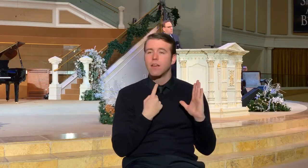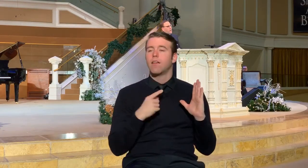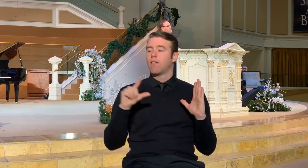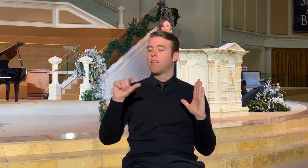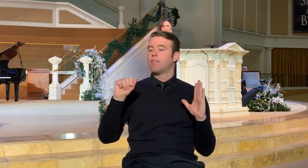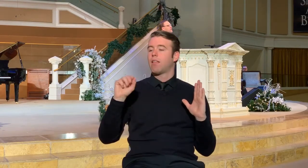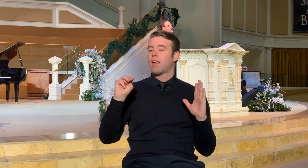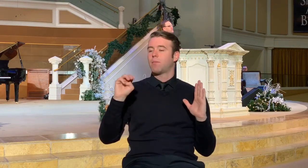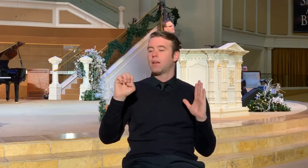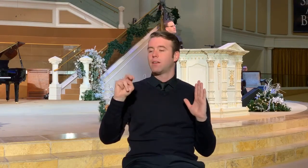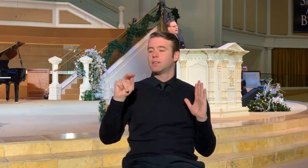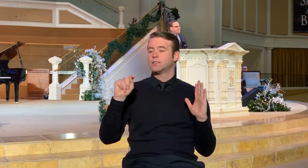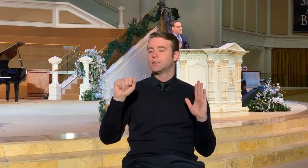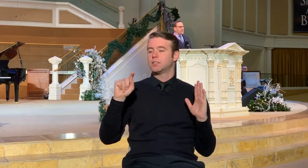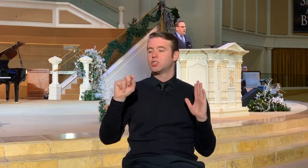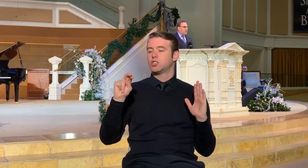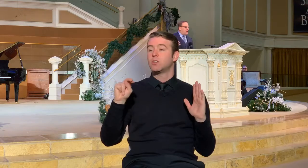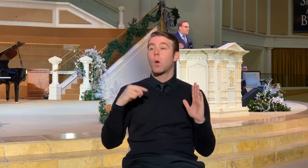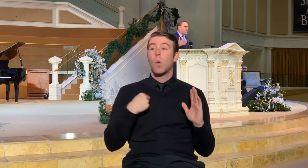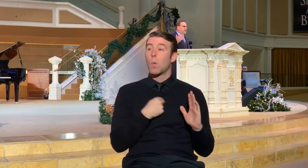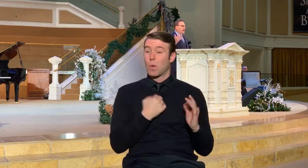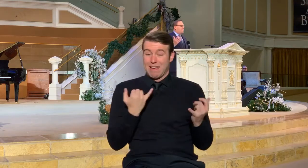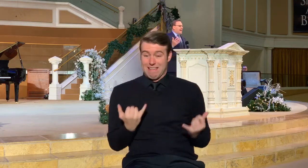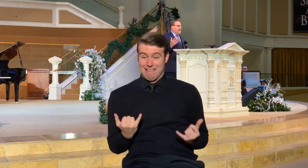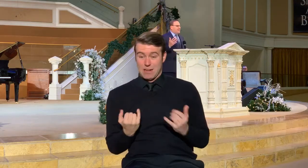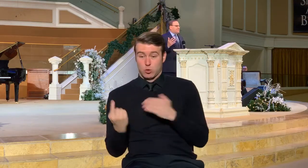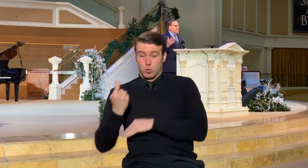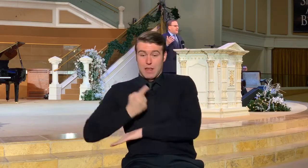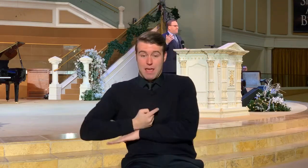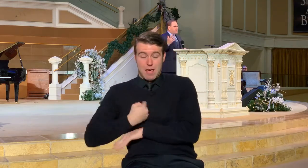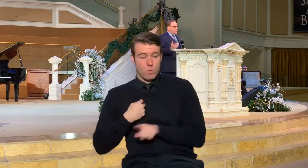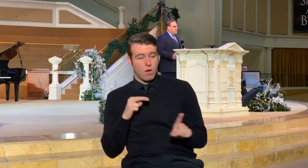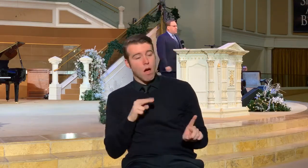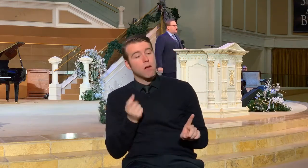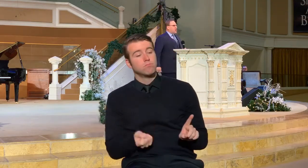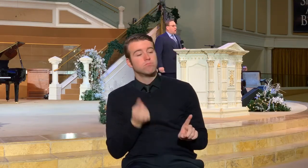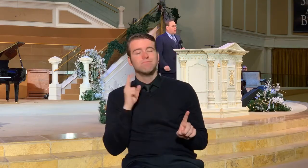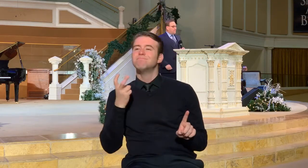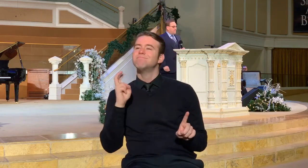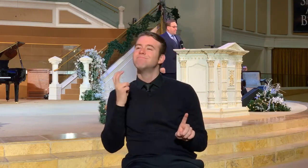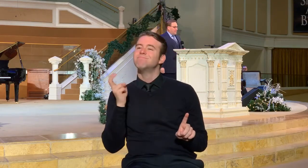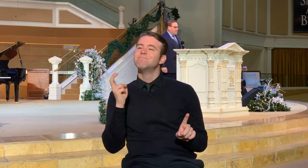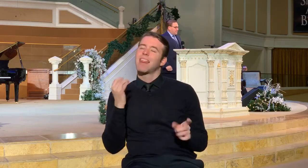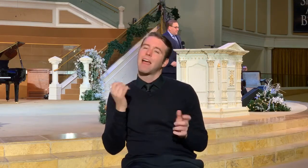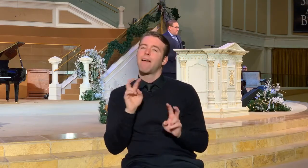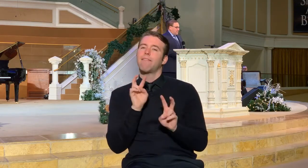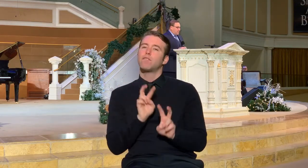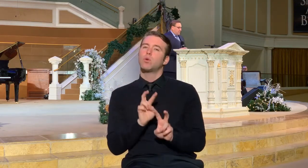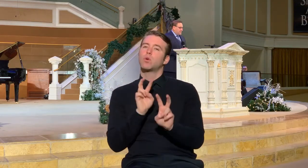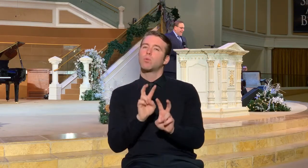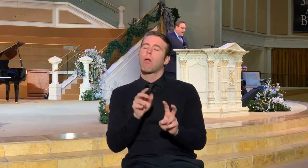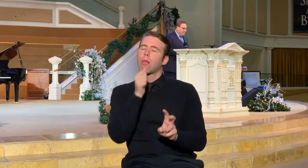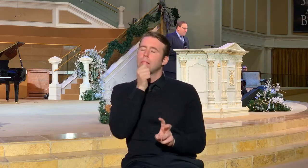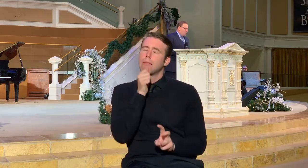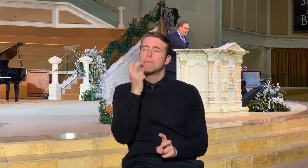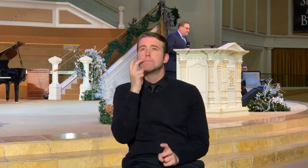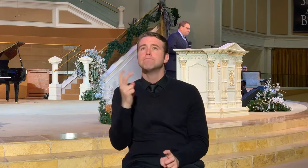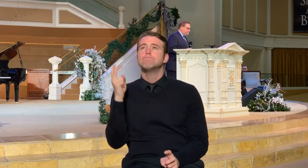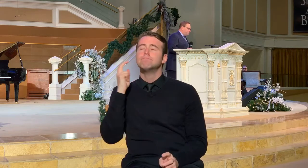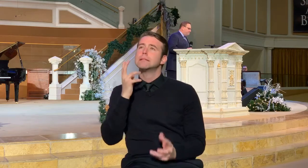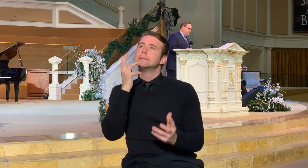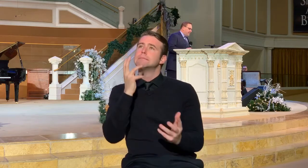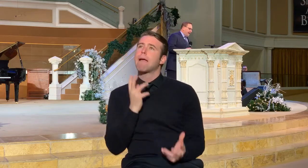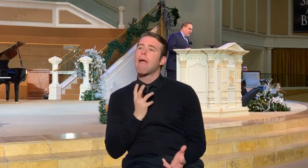as what we would come to know or think of as a funeral song. A sad